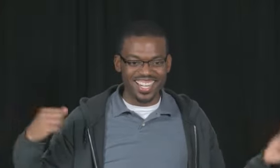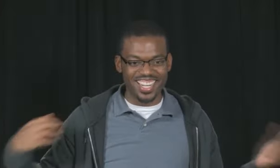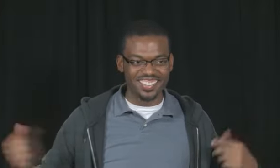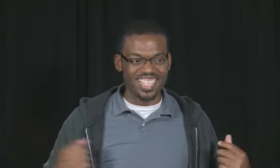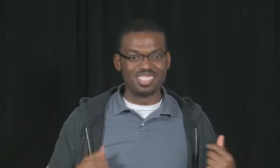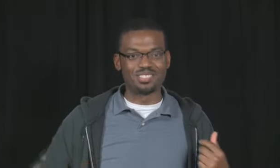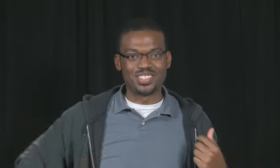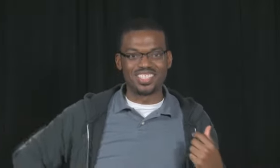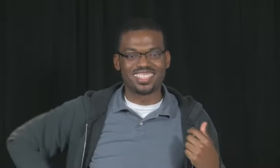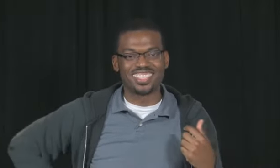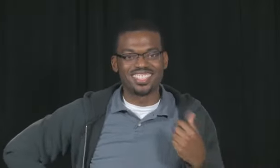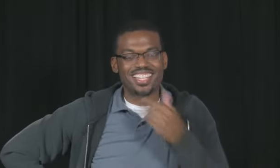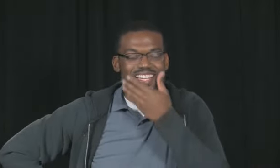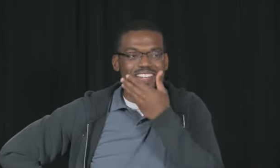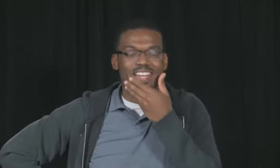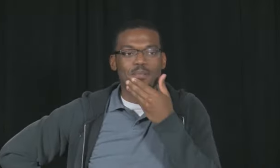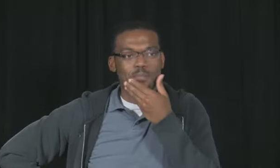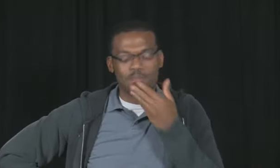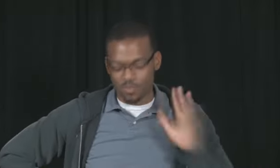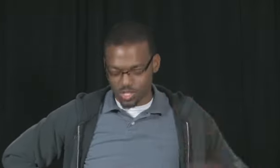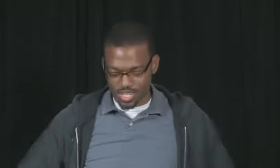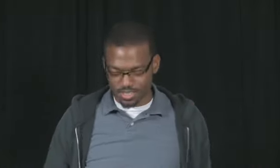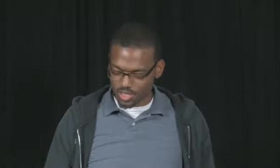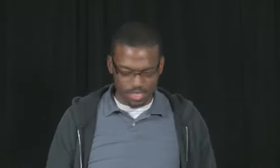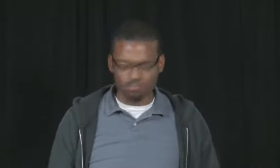didn't have that image before. It's kind of... Okay, let me just try again.